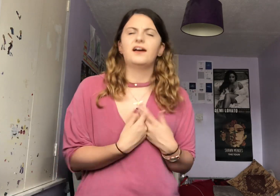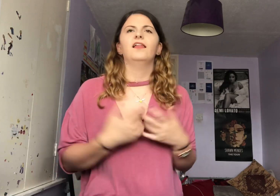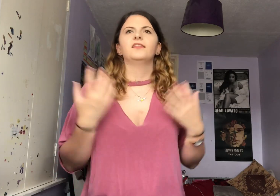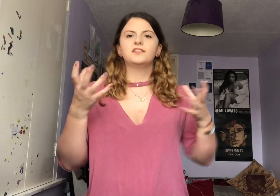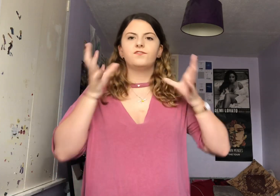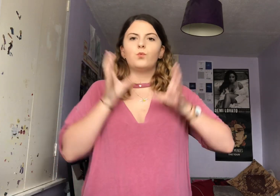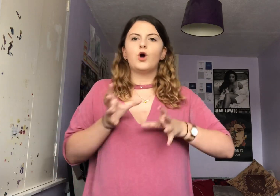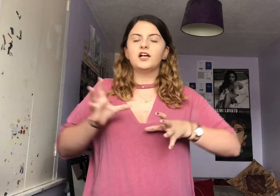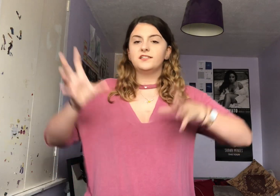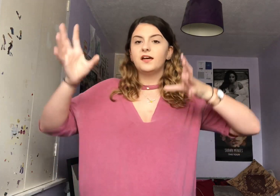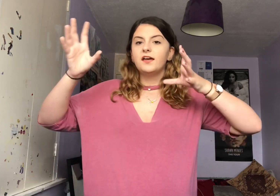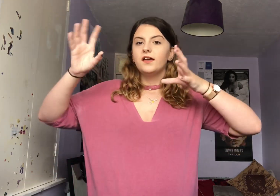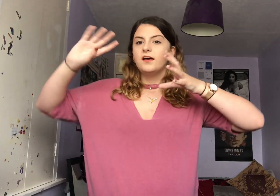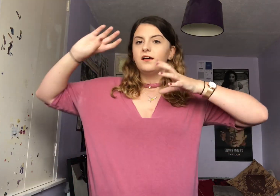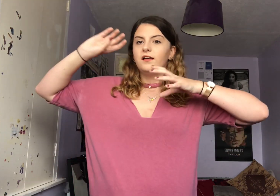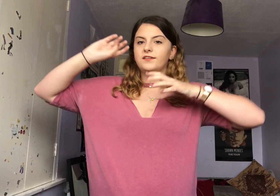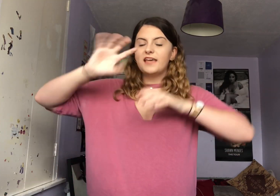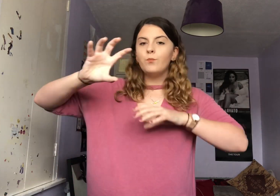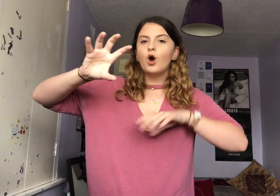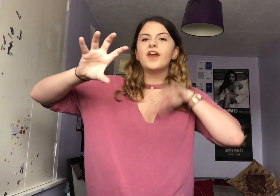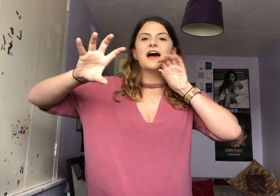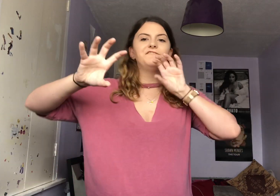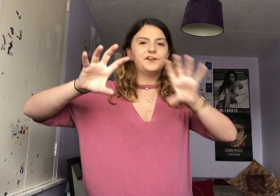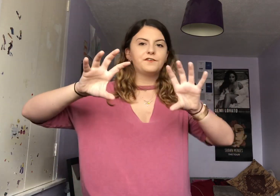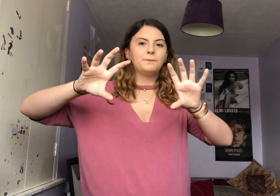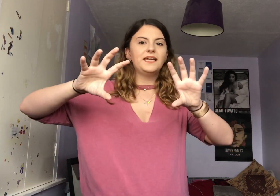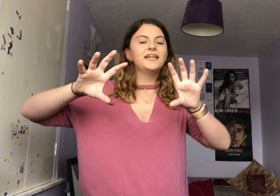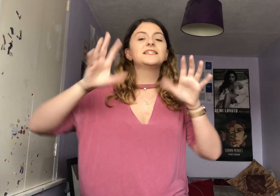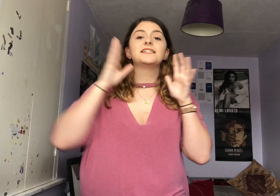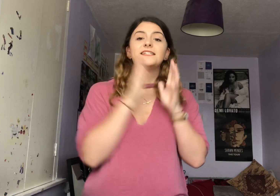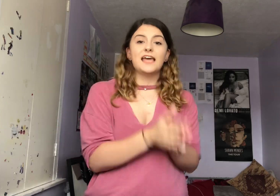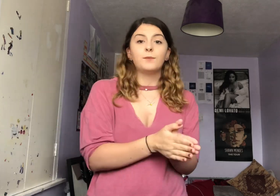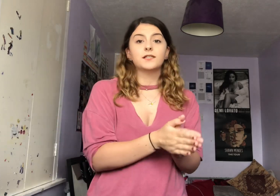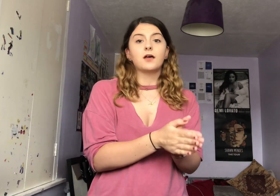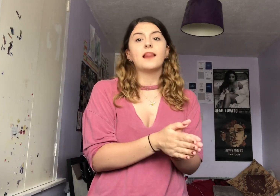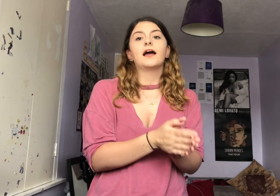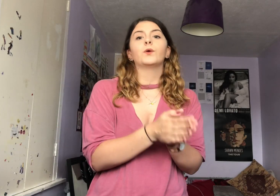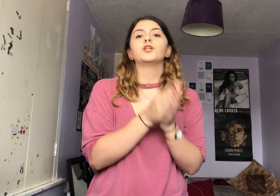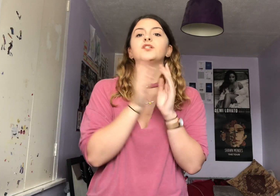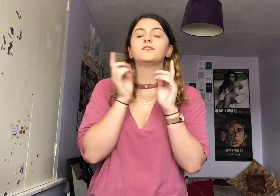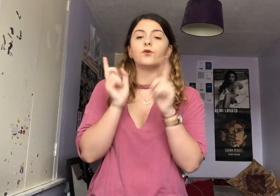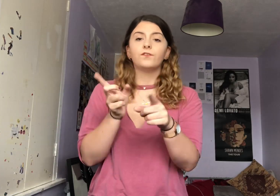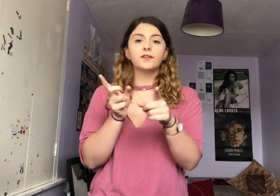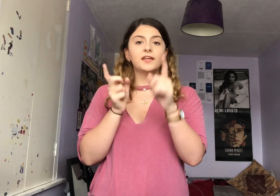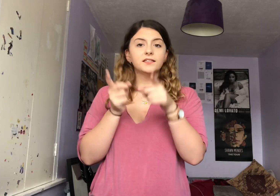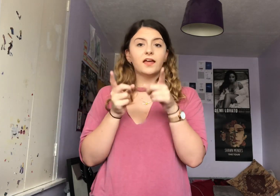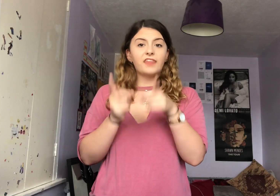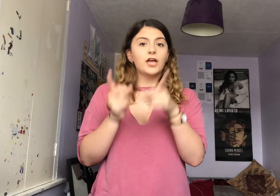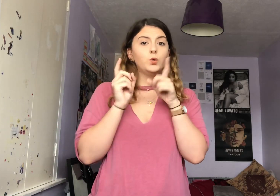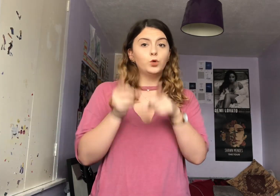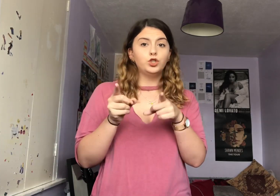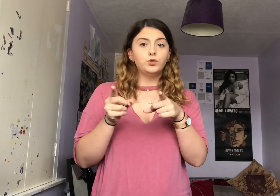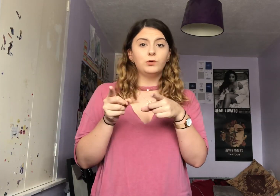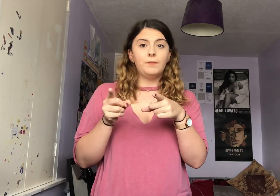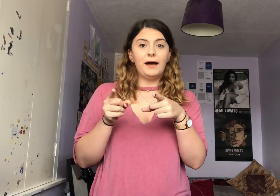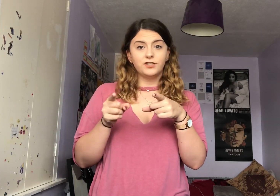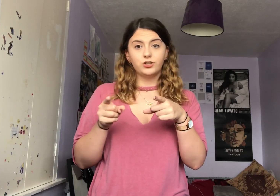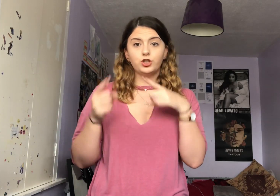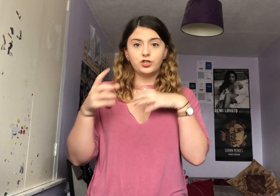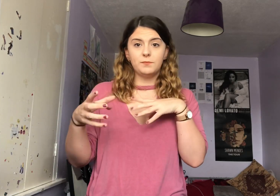that. Like the different words, the same word have different meanings. It's the same in sign language. So for things like that, you would use your lip pattern just to